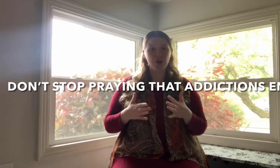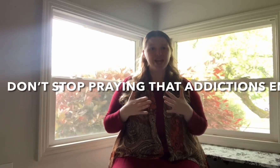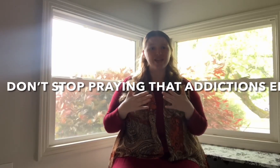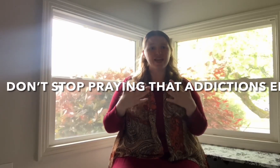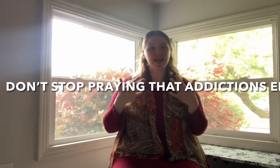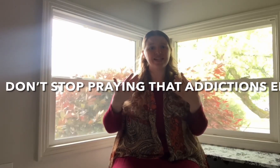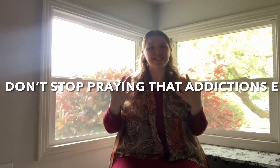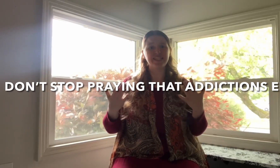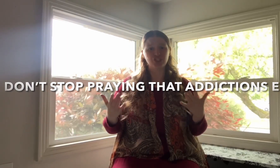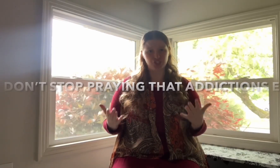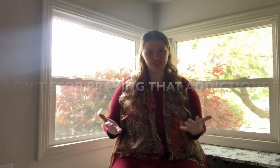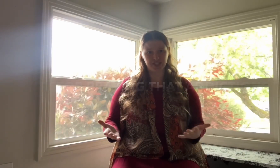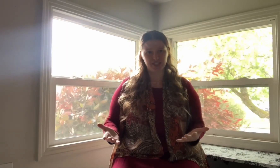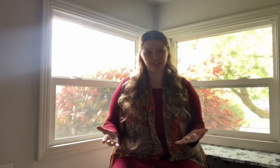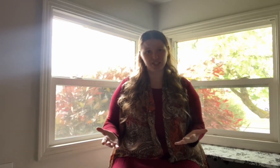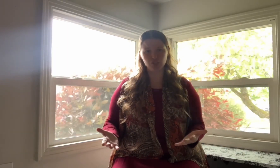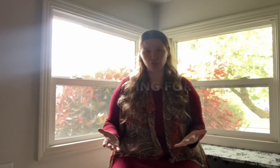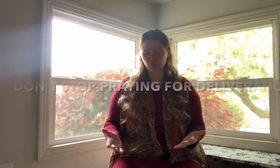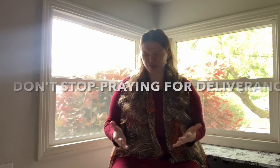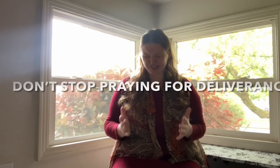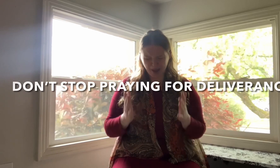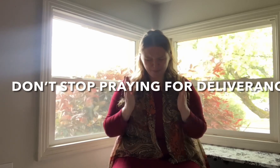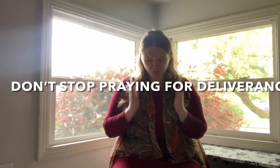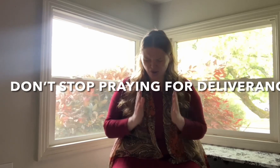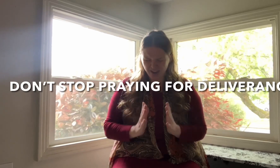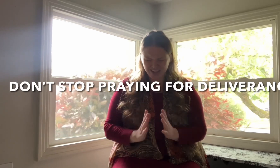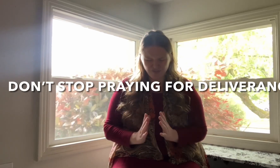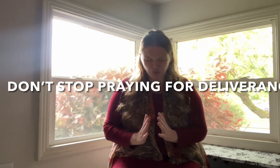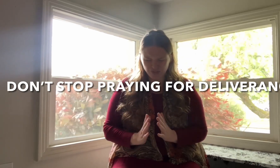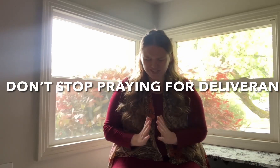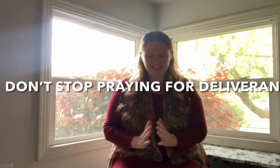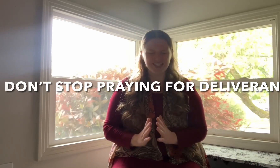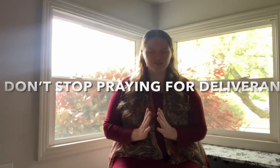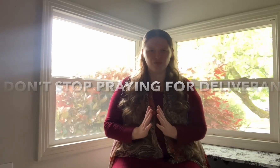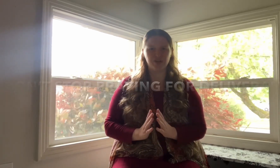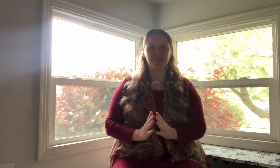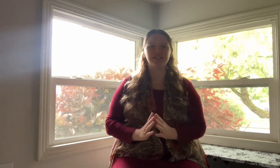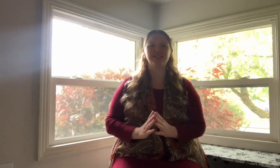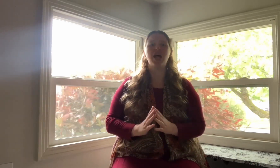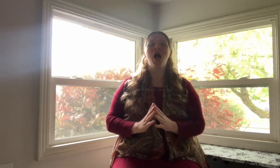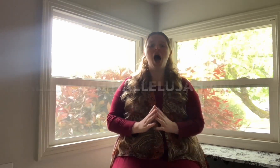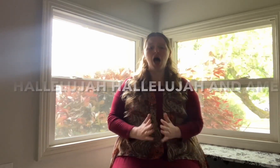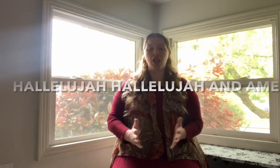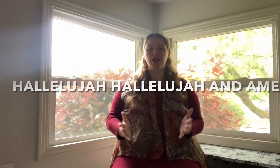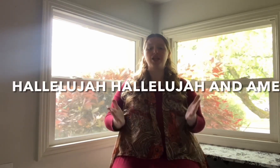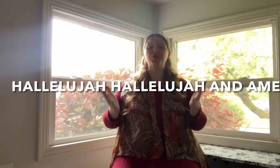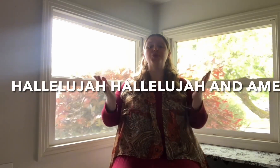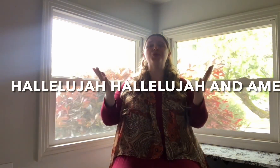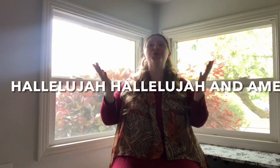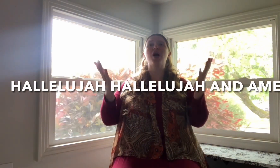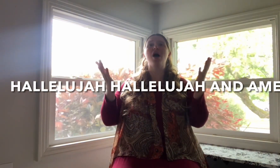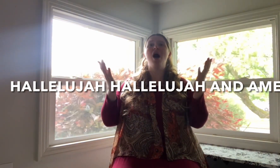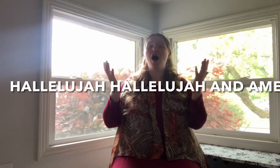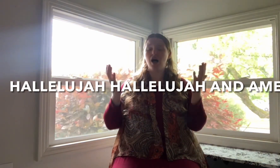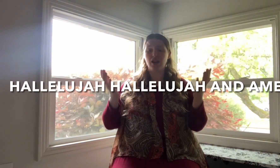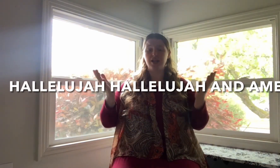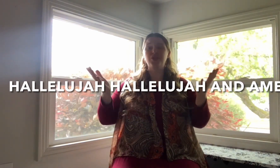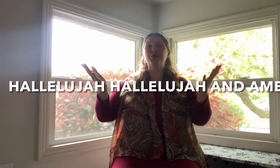praying that addiction's end. Don't stop praying for deliverance. Hallelujah,